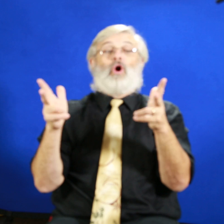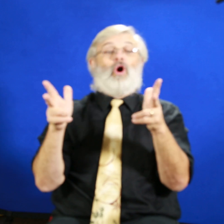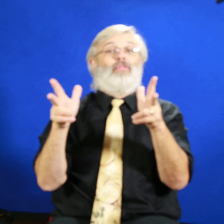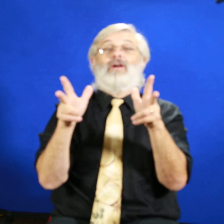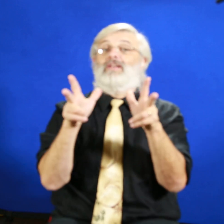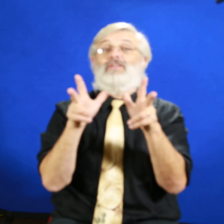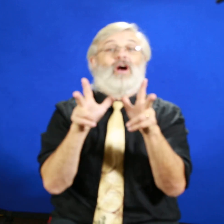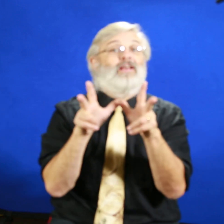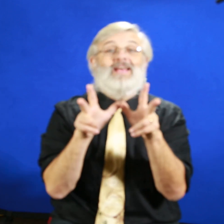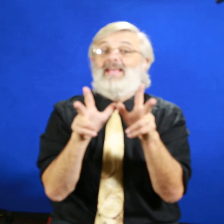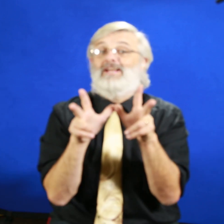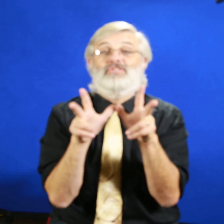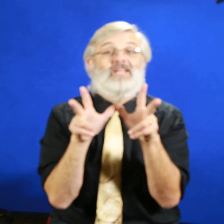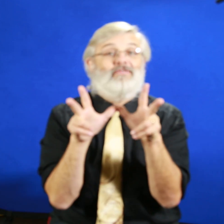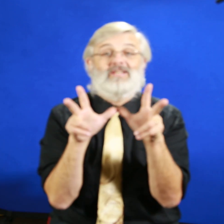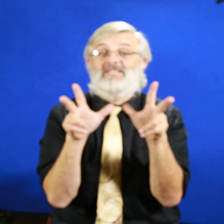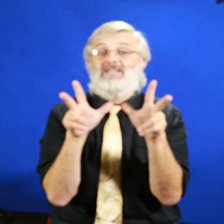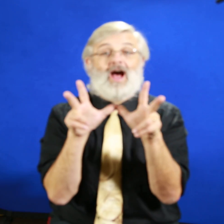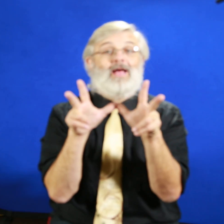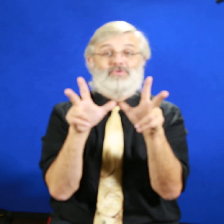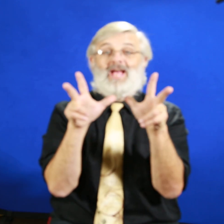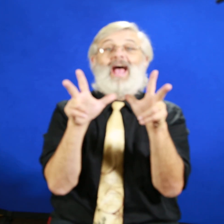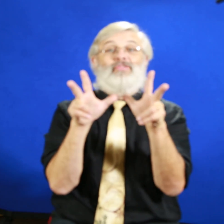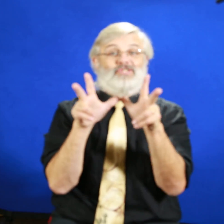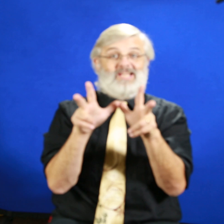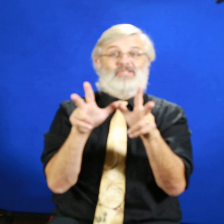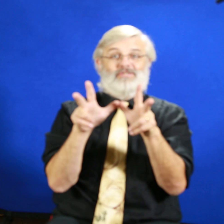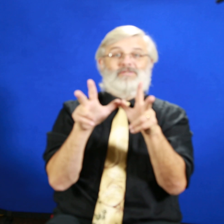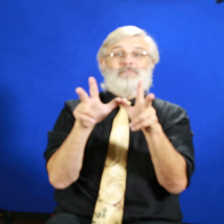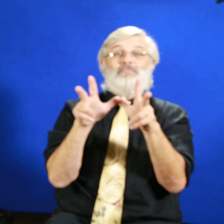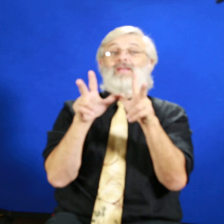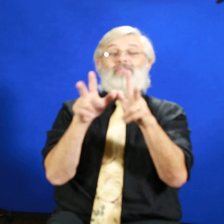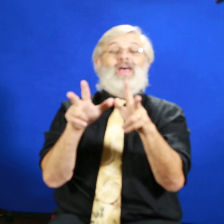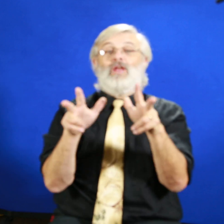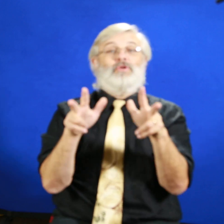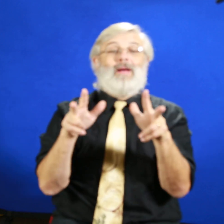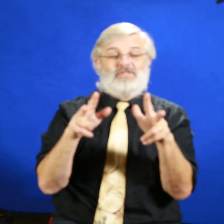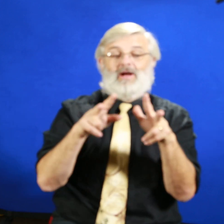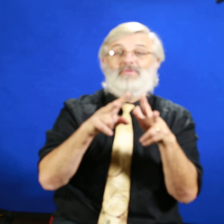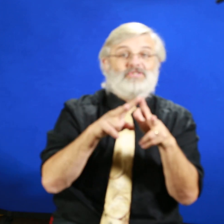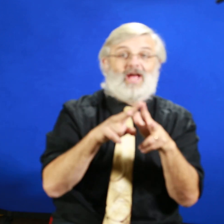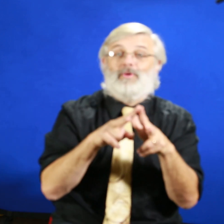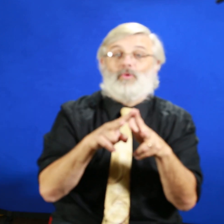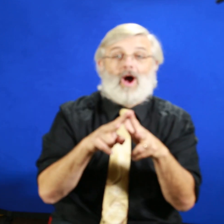all they're done is to give us the times and the seasons. Then when you're matching up this day with the